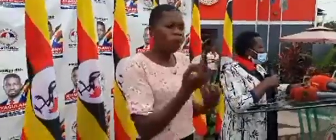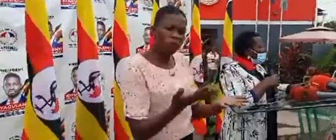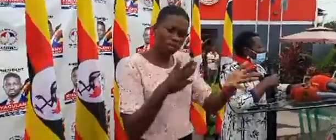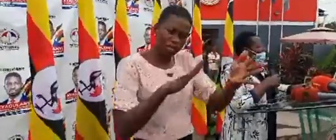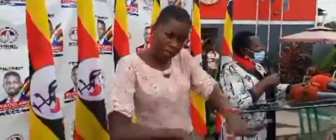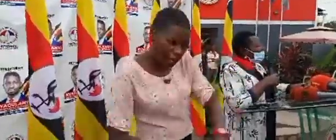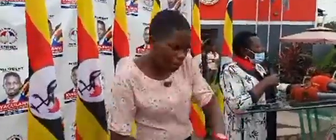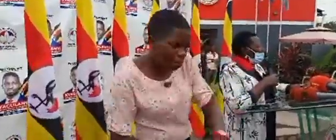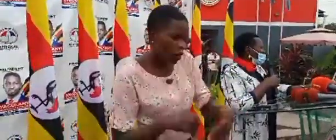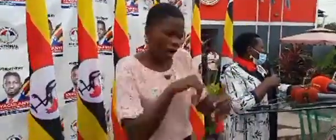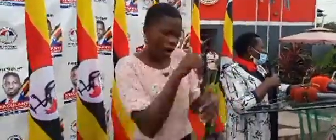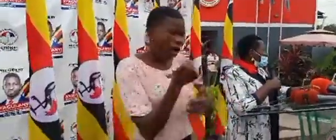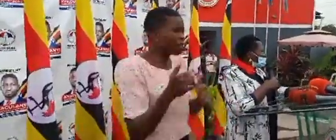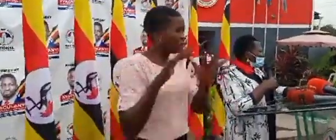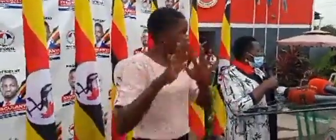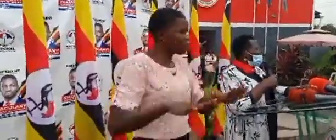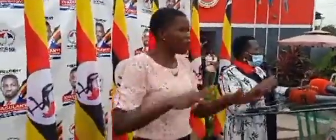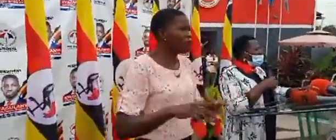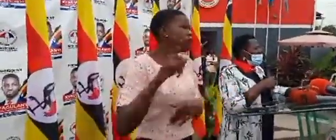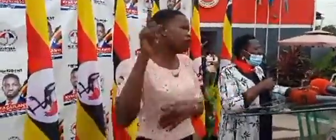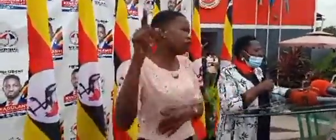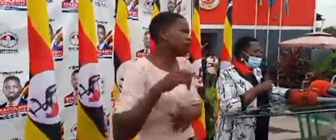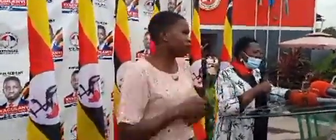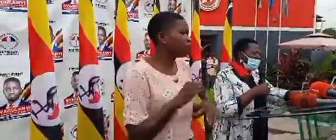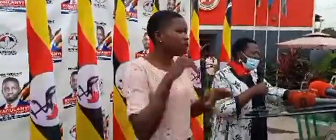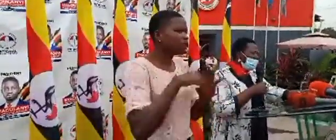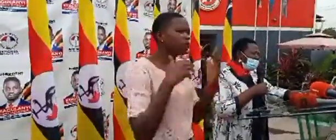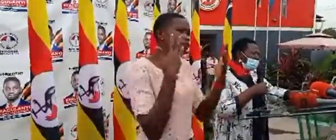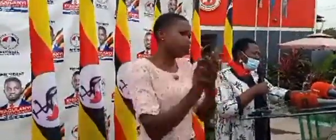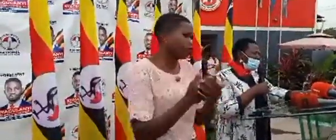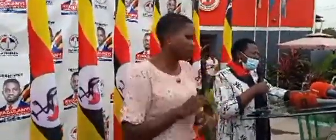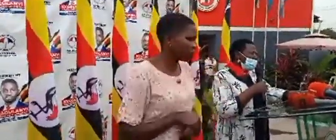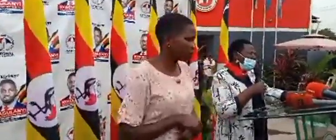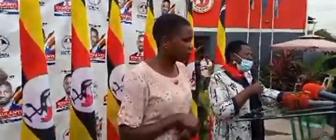died and others are suffering from the detention centers.